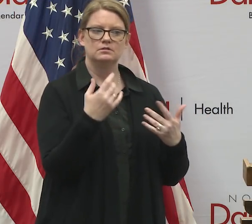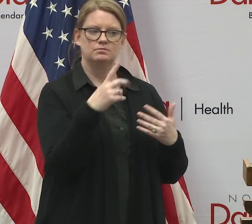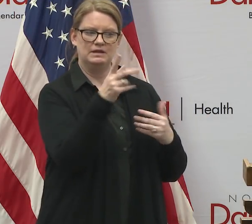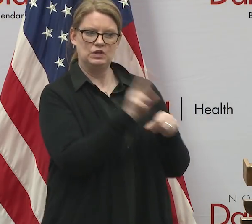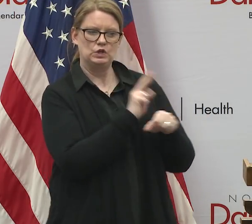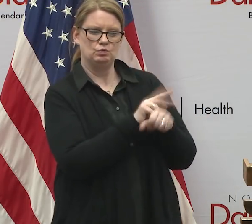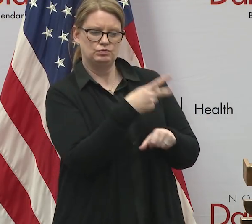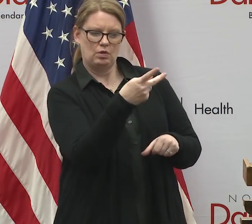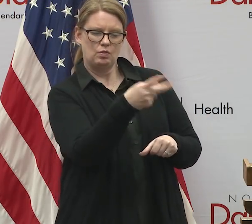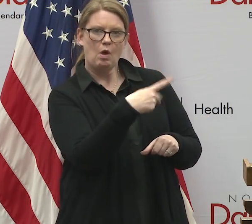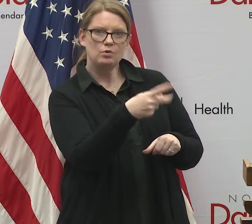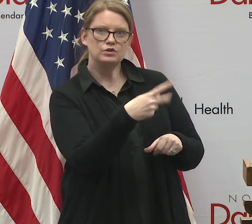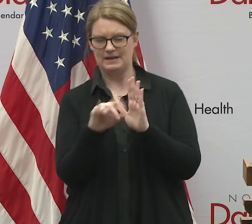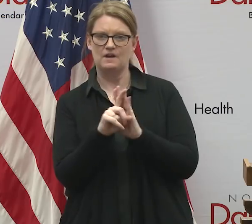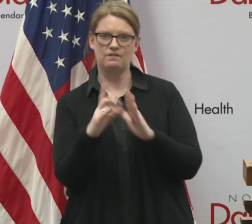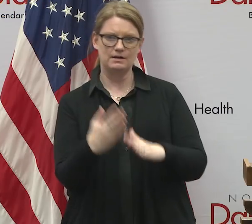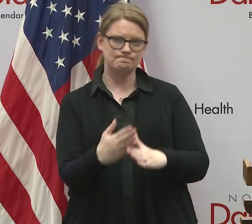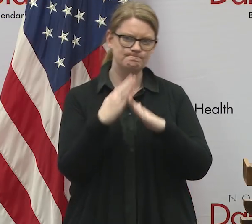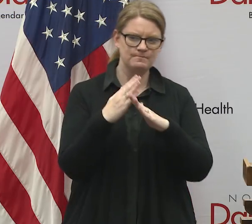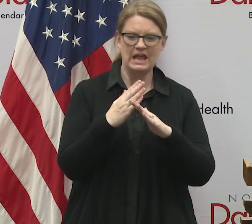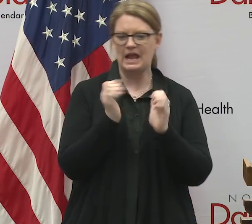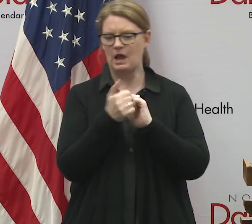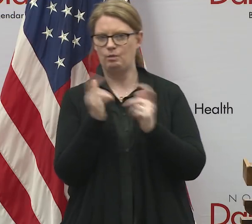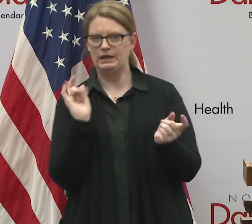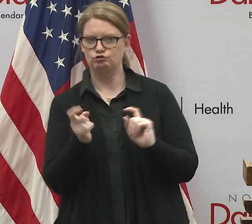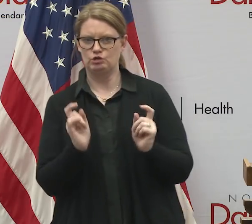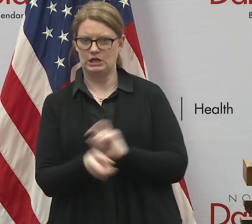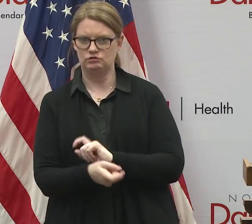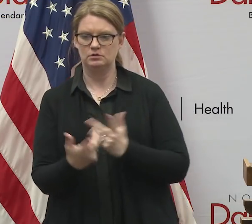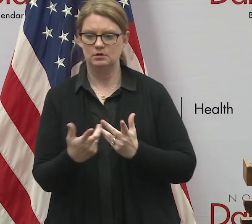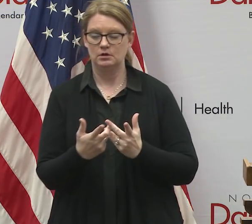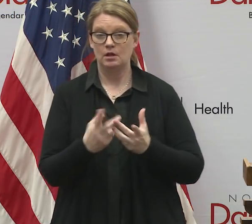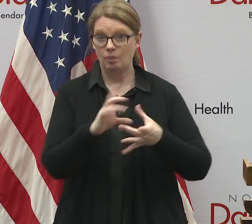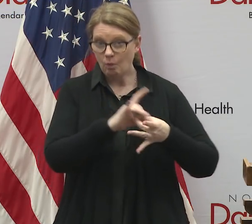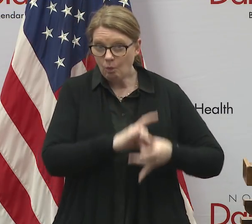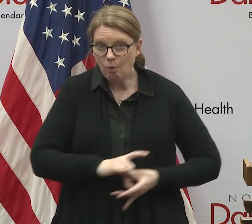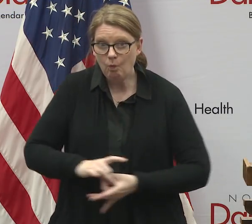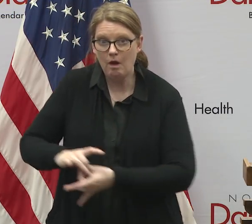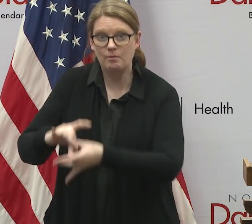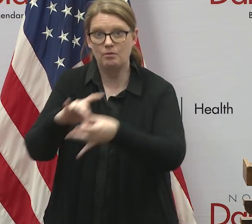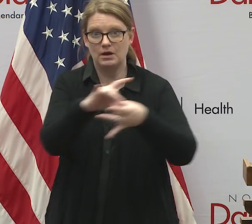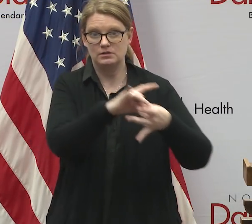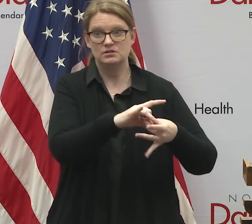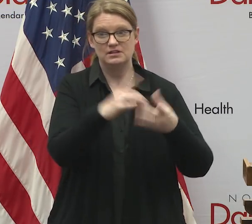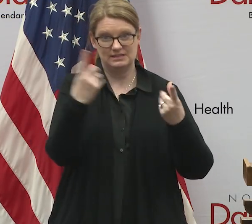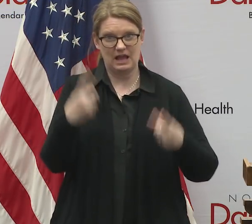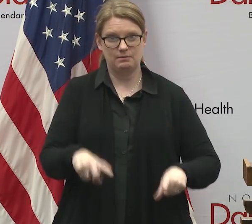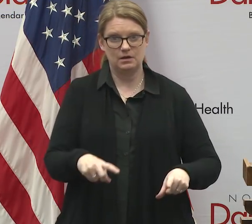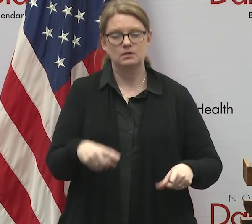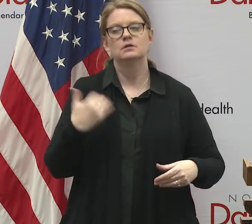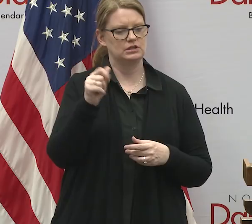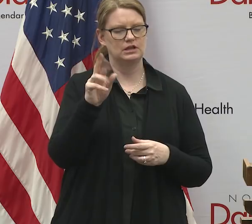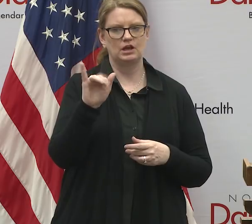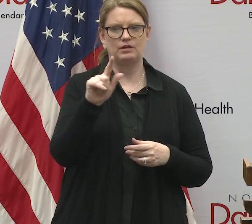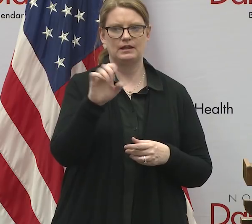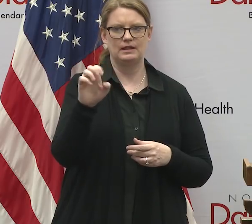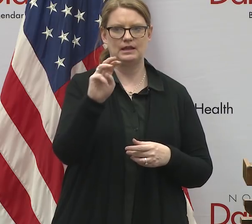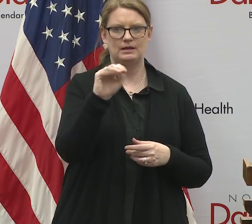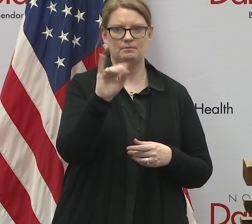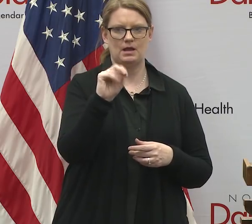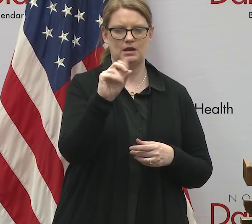all based on what's going on internationally, but let's talk a little bit about our neighbors. I had an opportunity to speak live with Governor